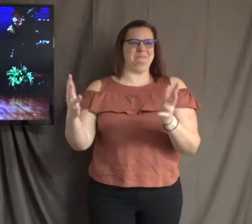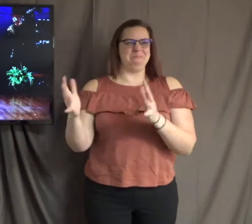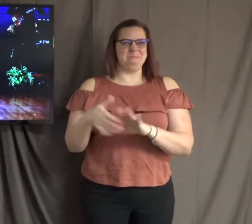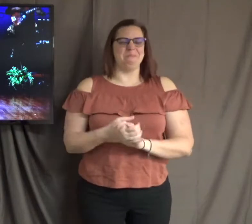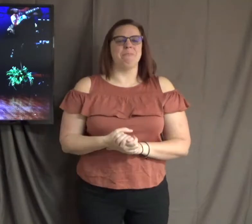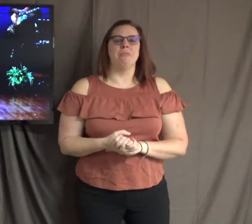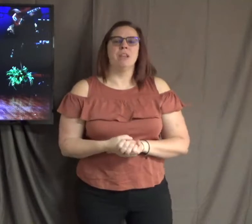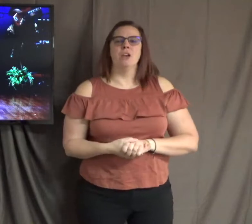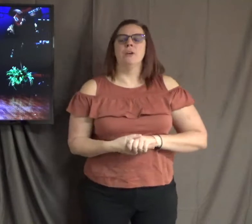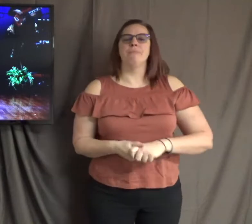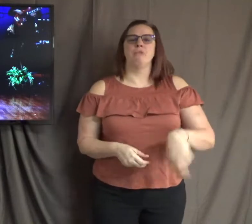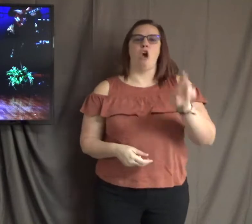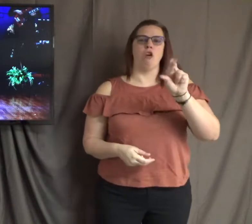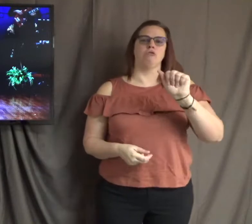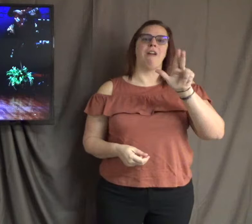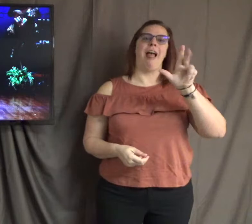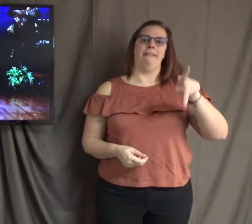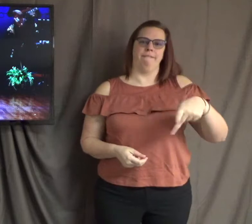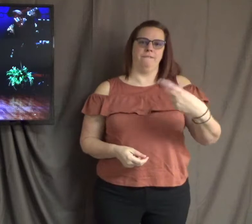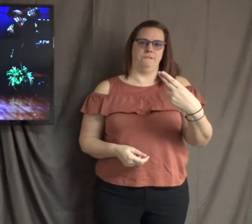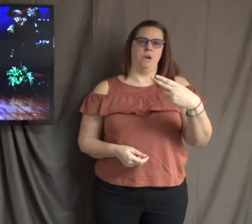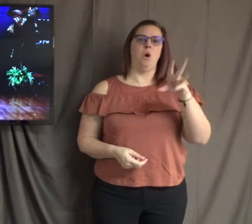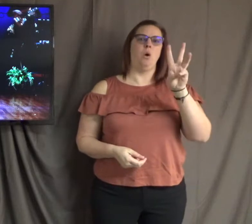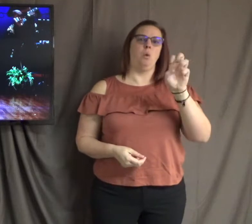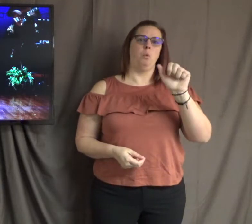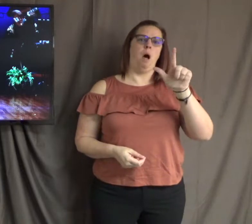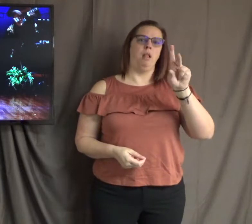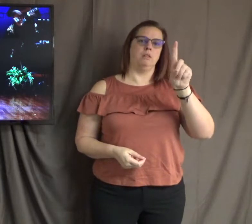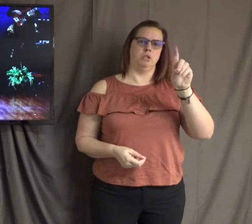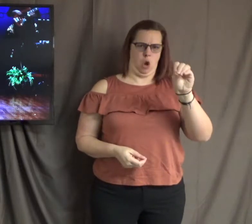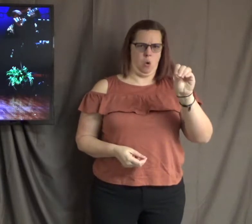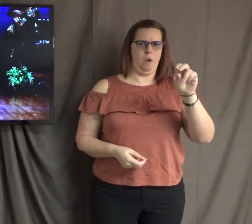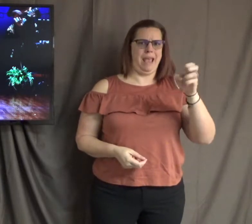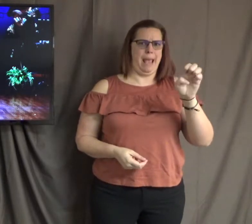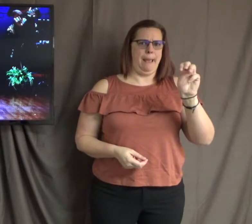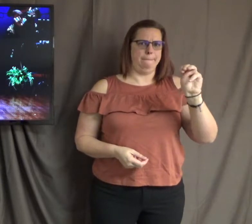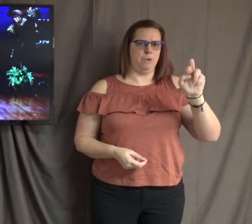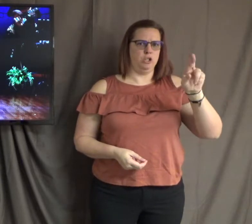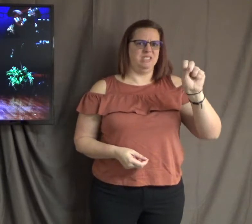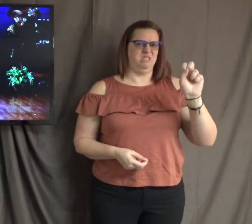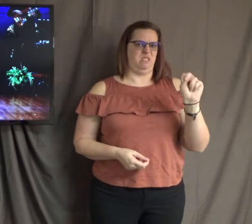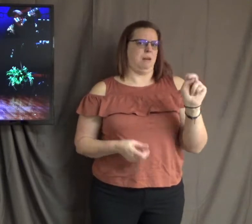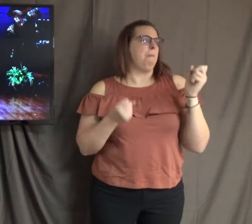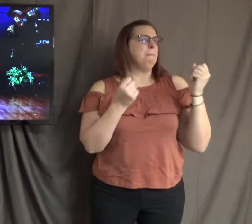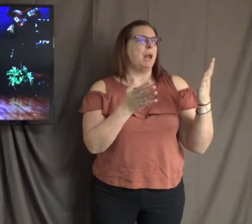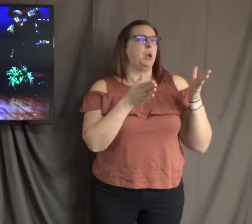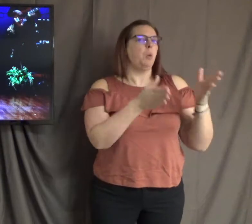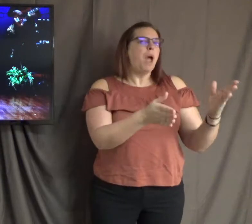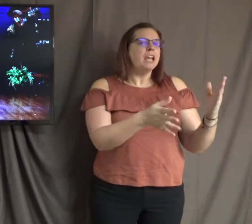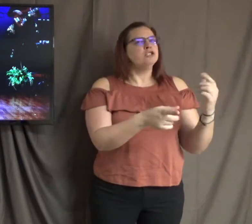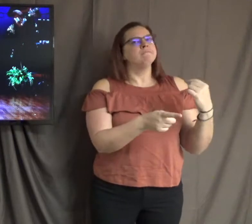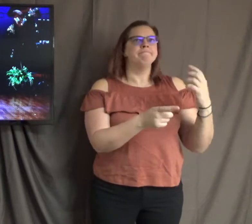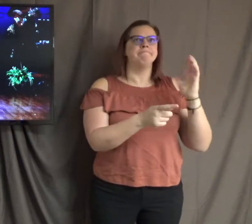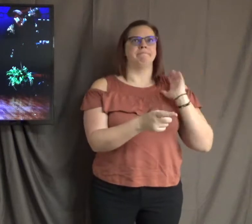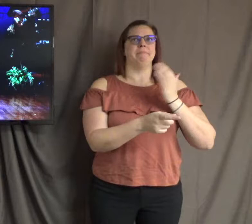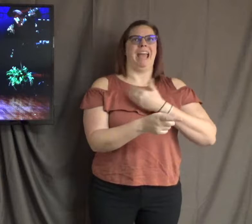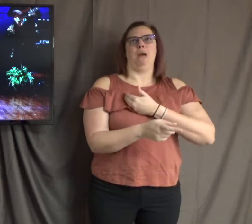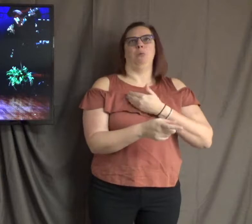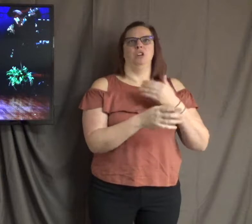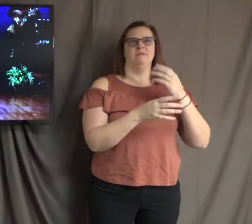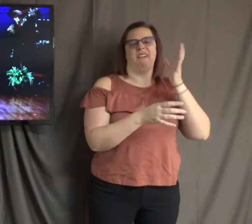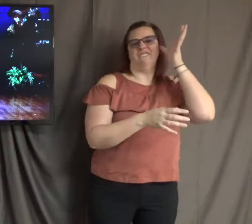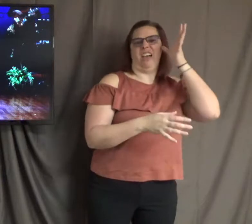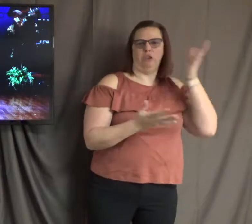Ralph Waldo Emerson, who in many ways is kind of our philosophical forefather here, he once said, "That which is